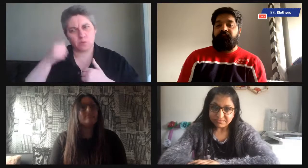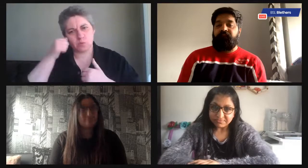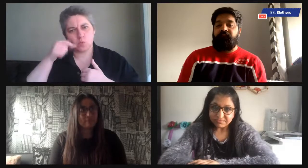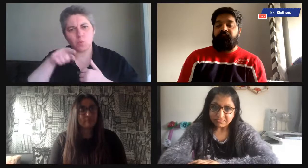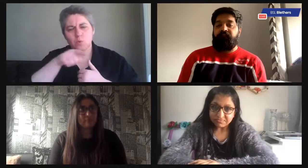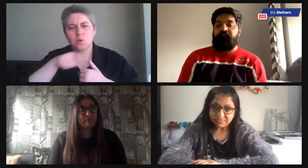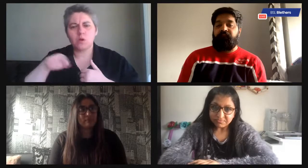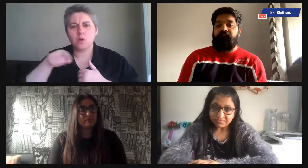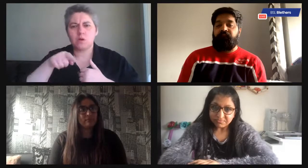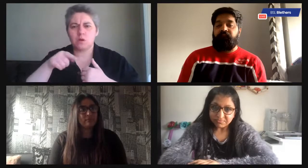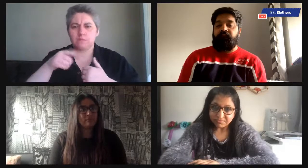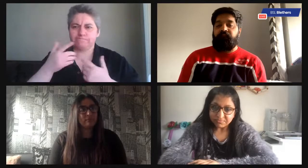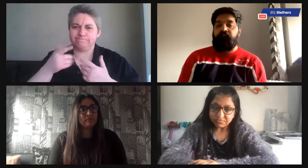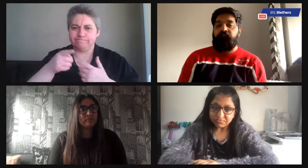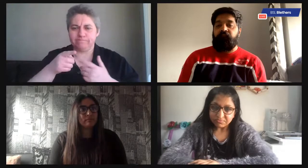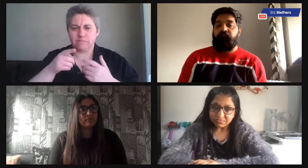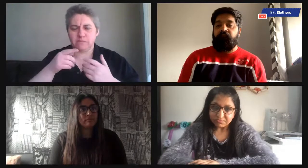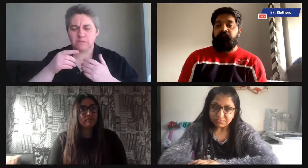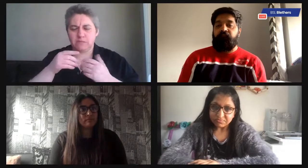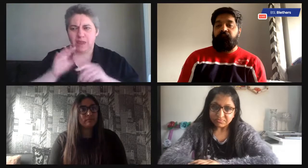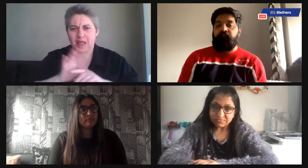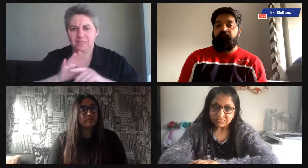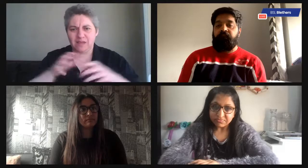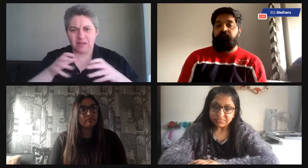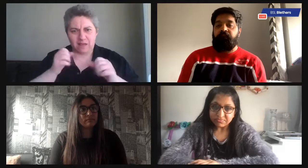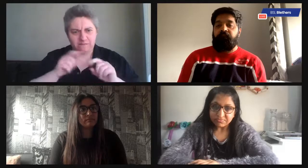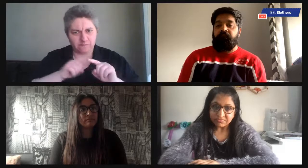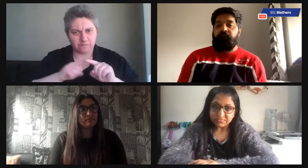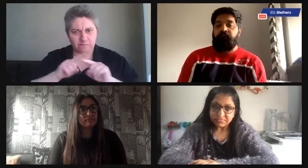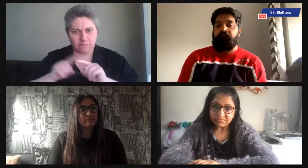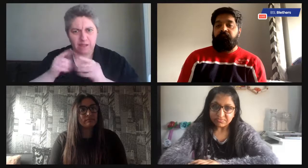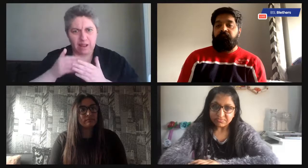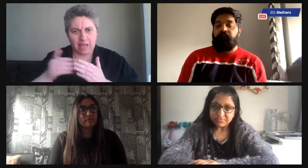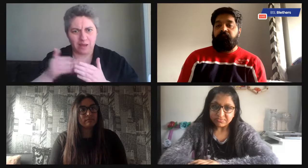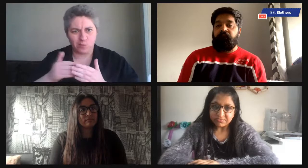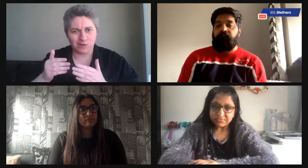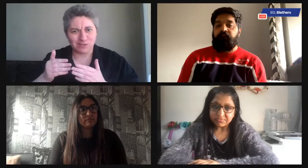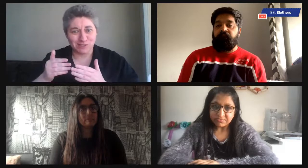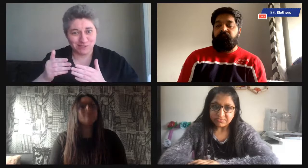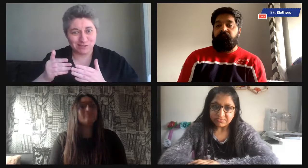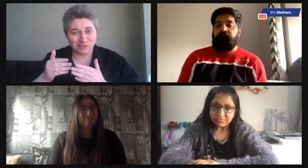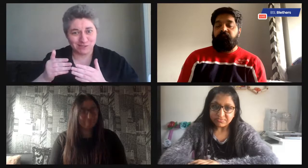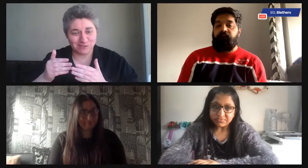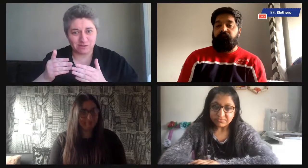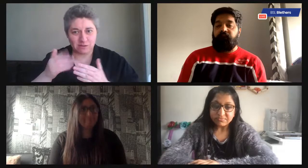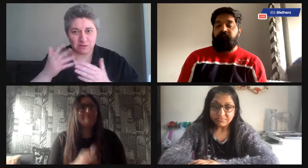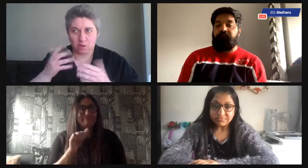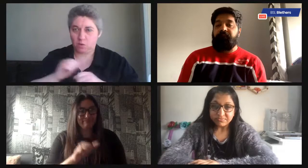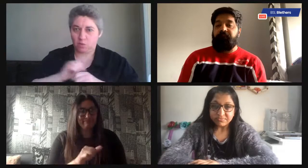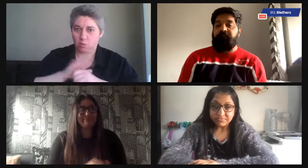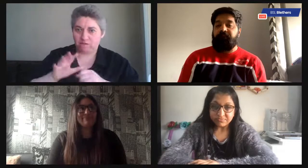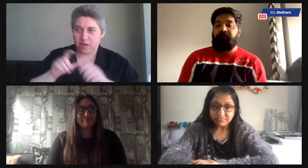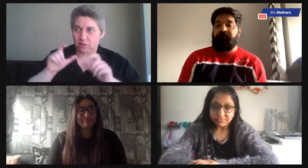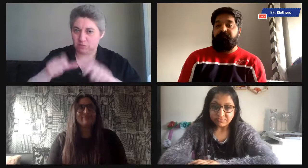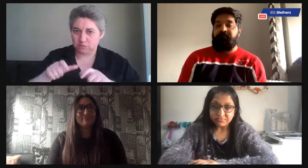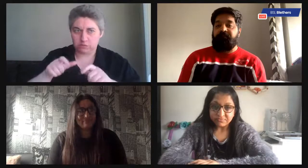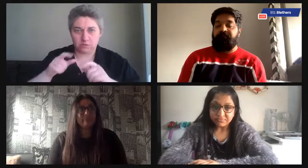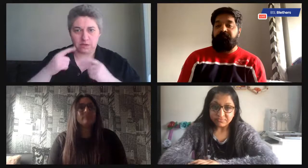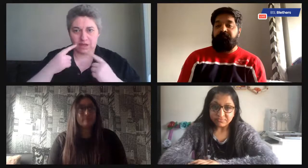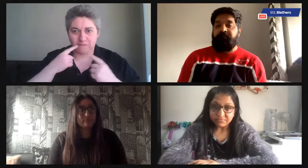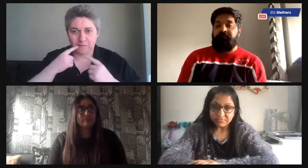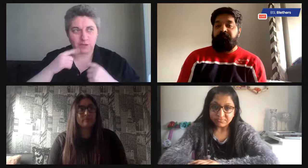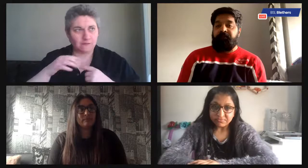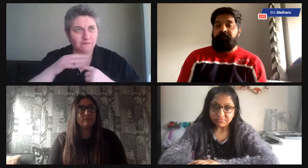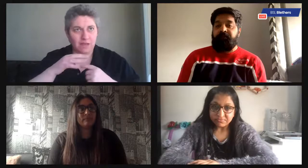people would join and totally aware of the mental health aspects of it. I mean, and if you